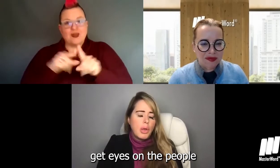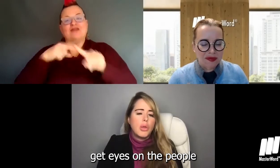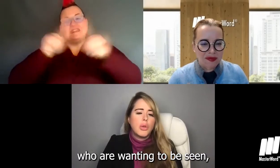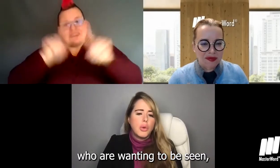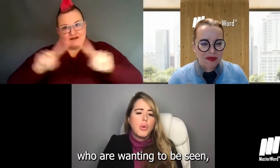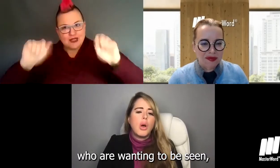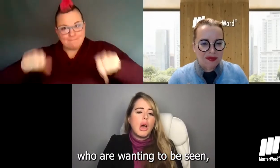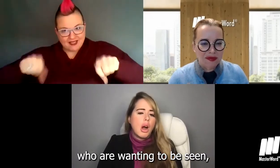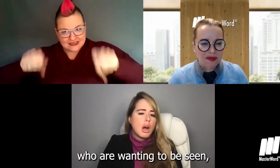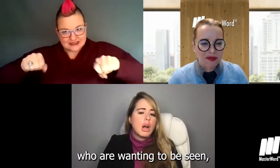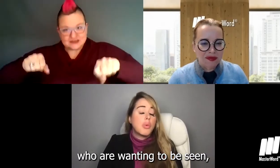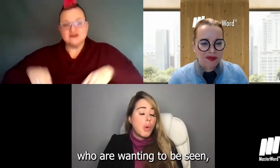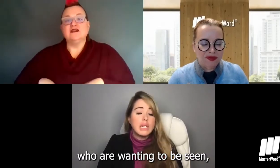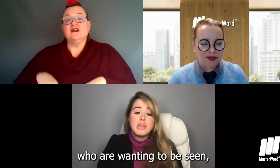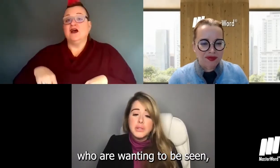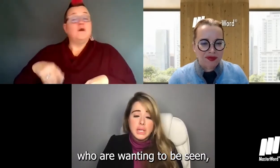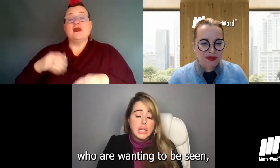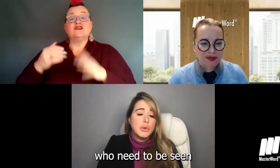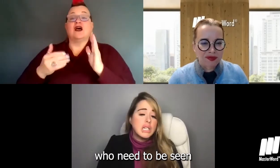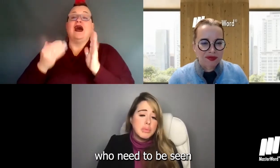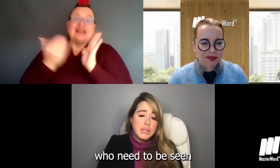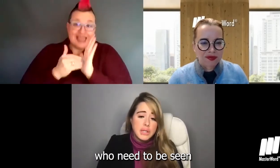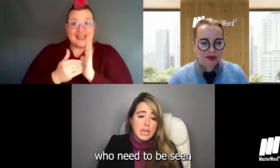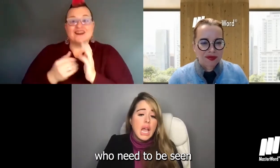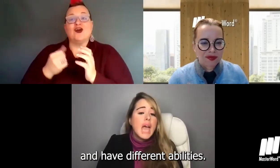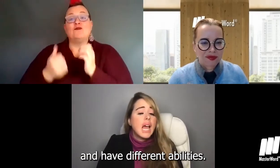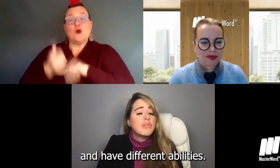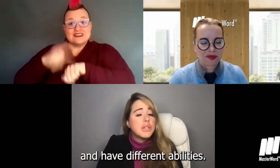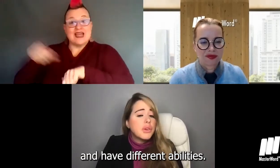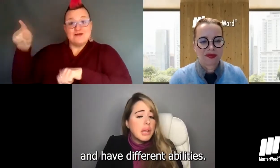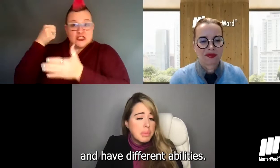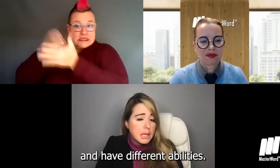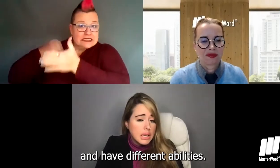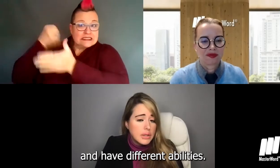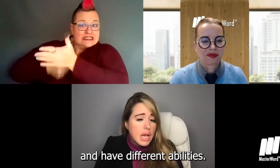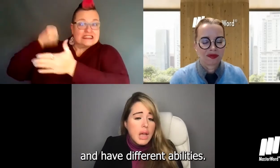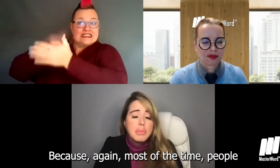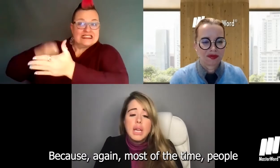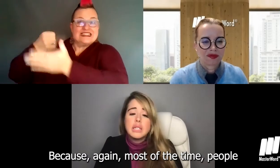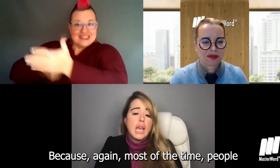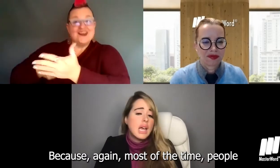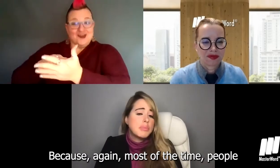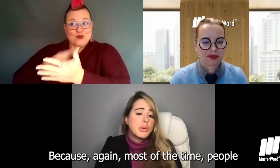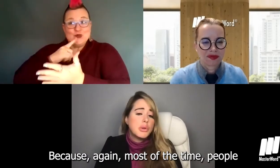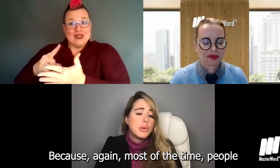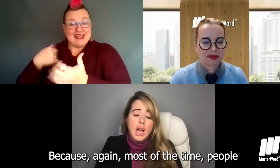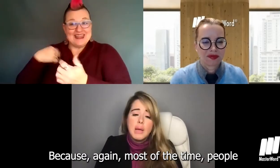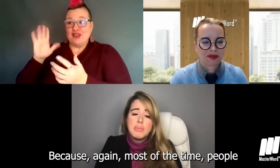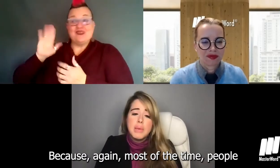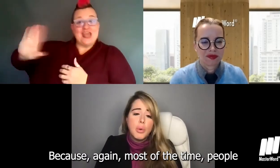who are wanting to be seen, who need to be seen and have different abilities, because, again, most of the time people